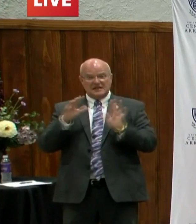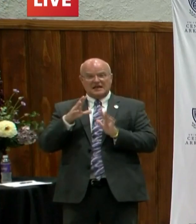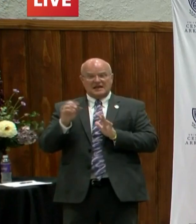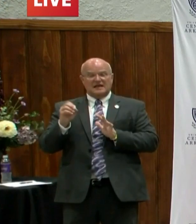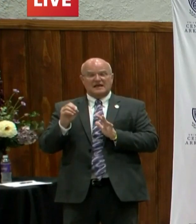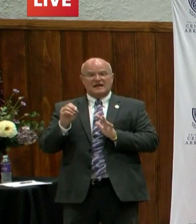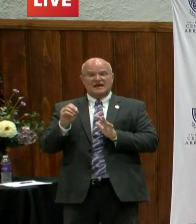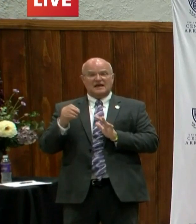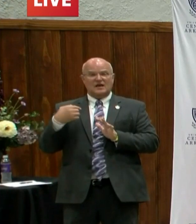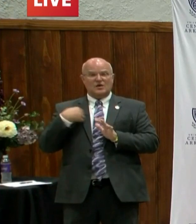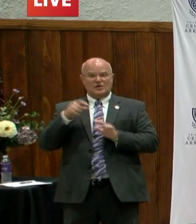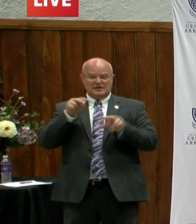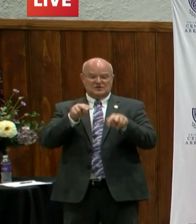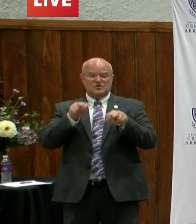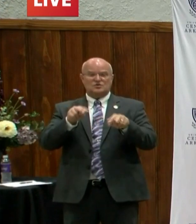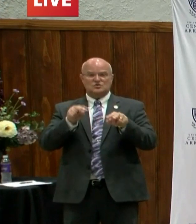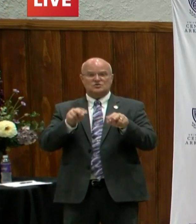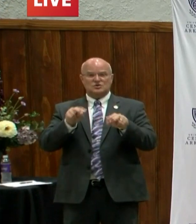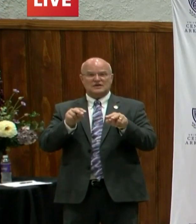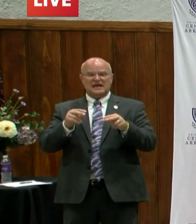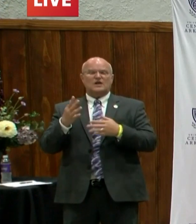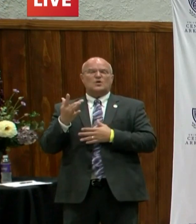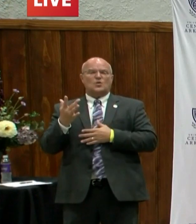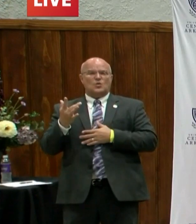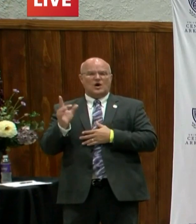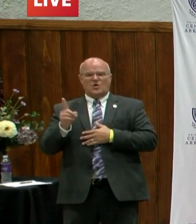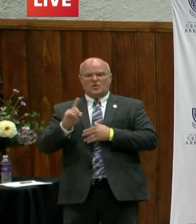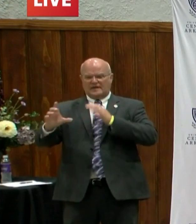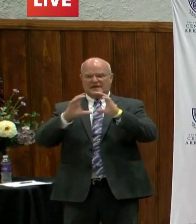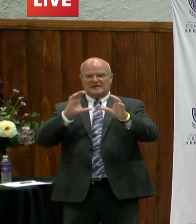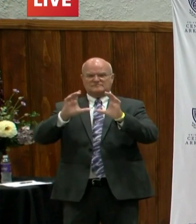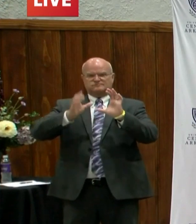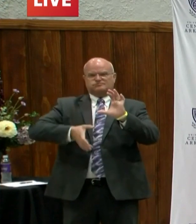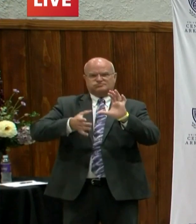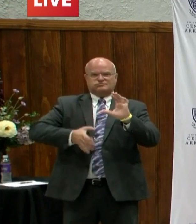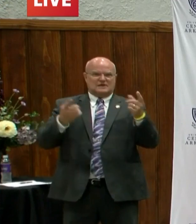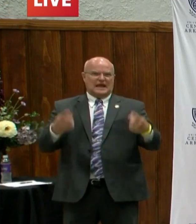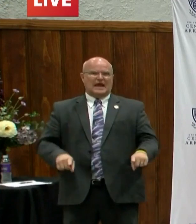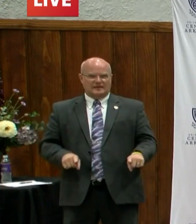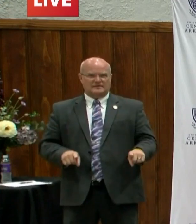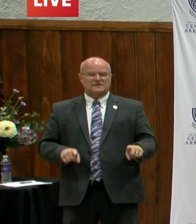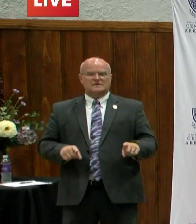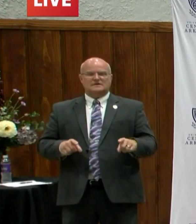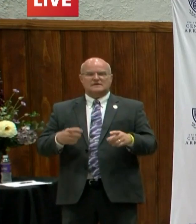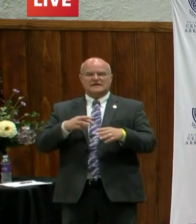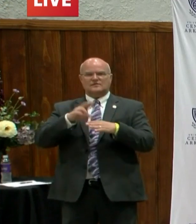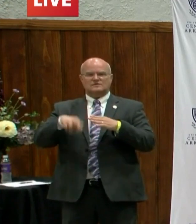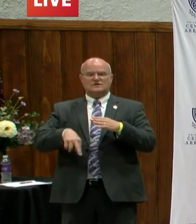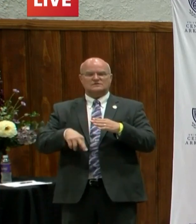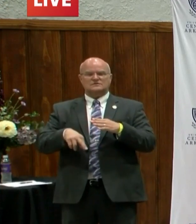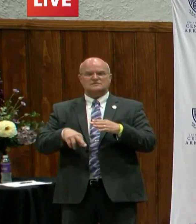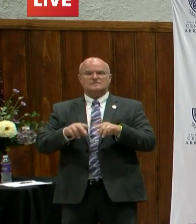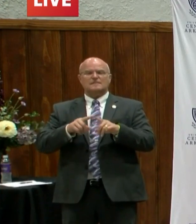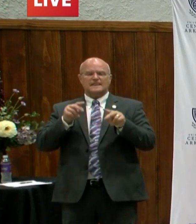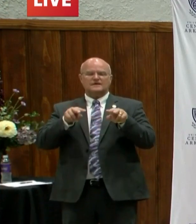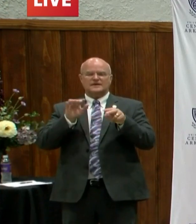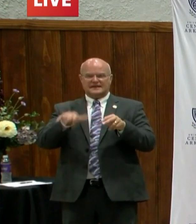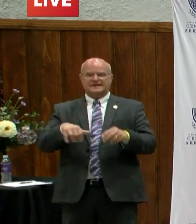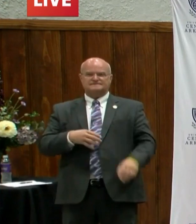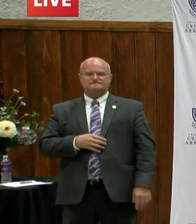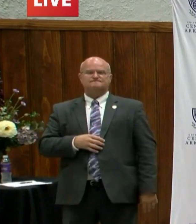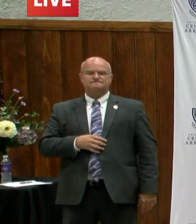and we'll just have to look at where the communication breakdown was in getting those results. But we'll look at